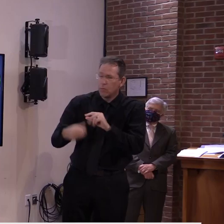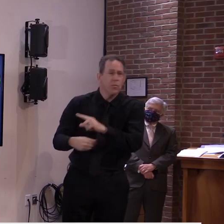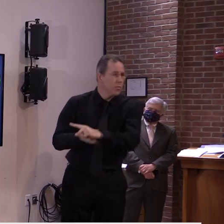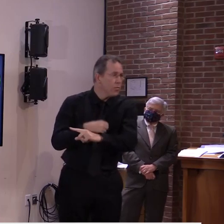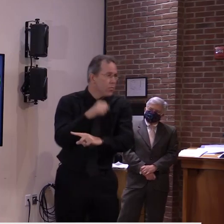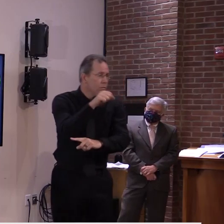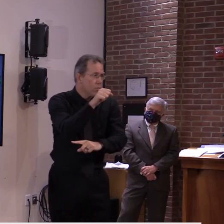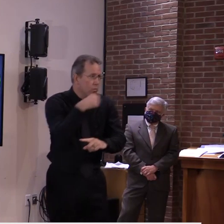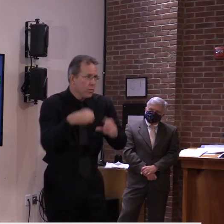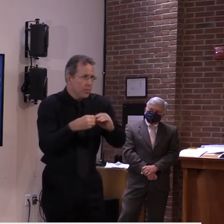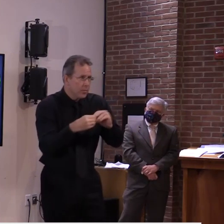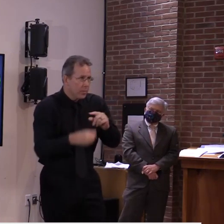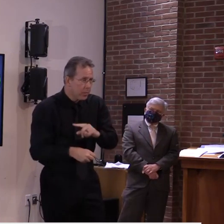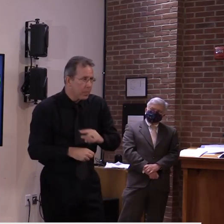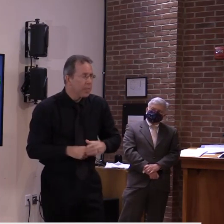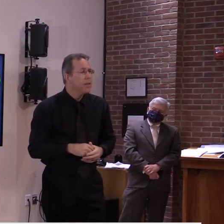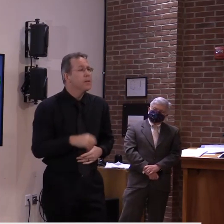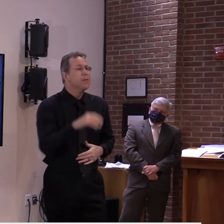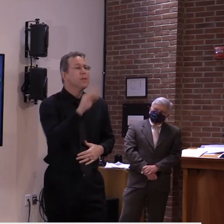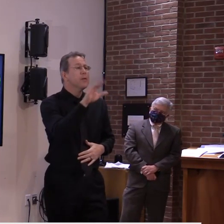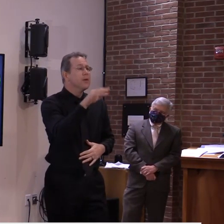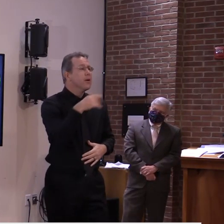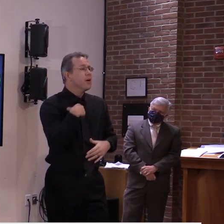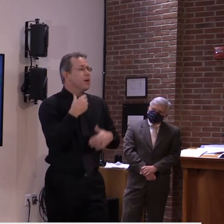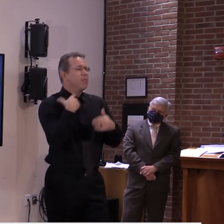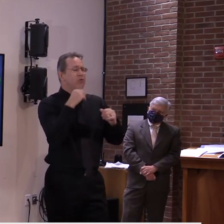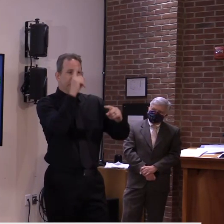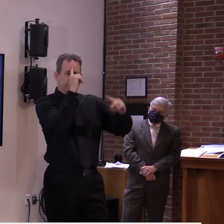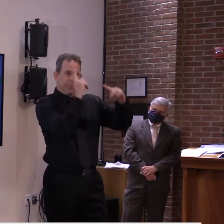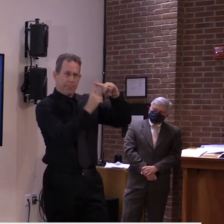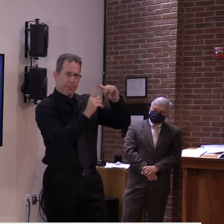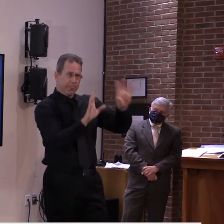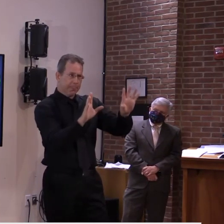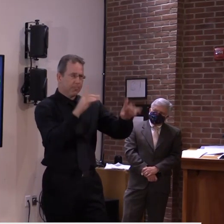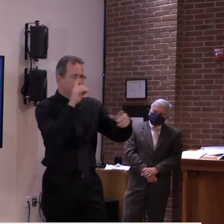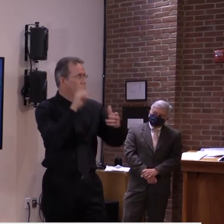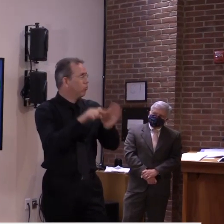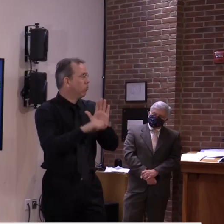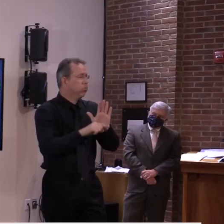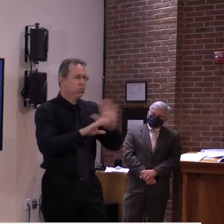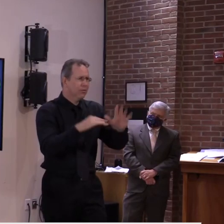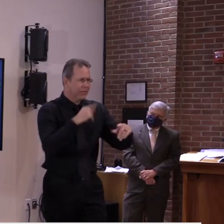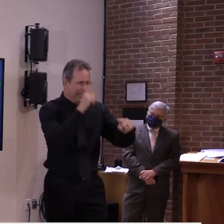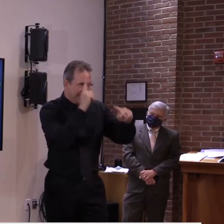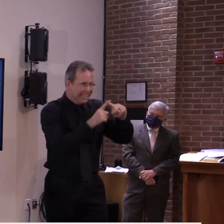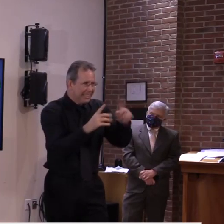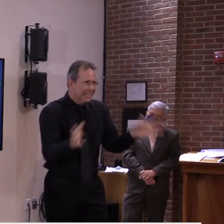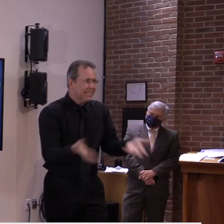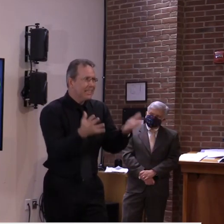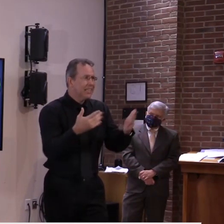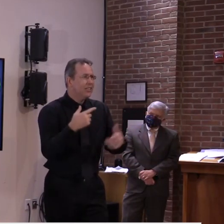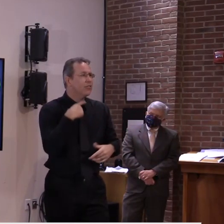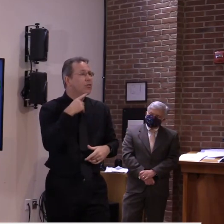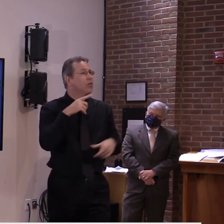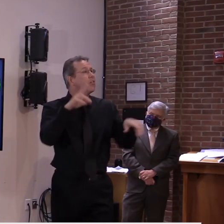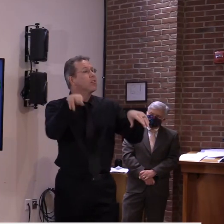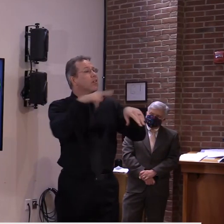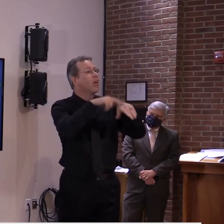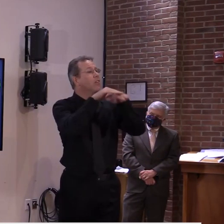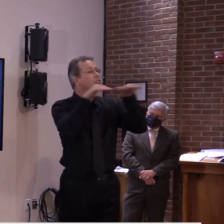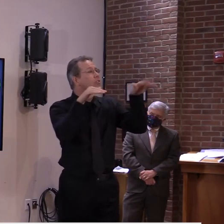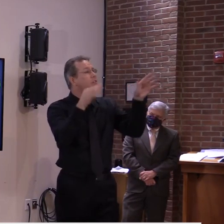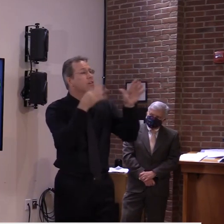Trying to have optimism prevail. Most national experts are talking late April to May